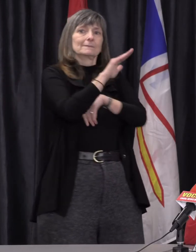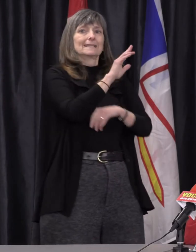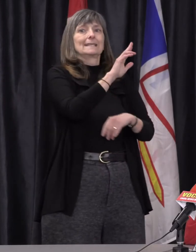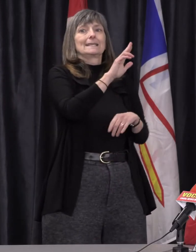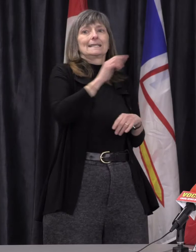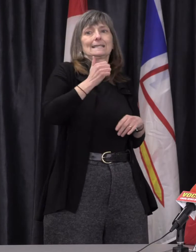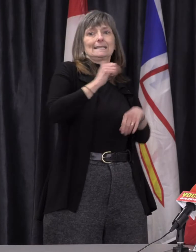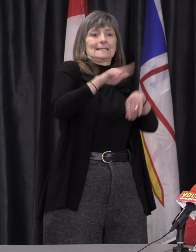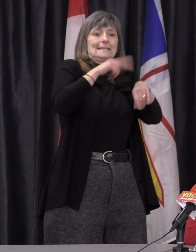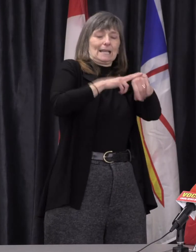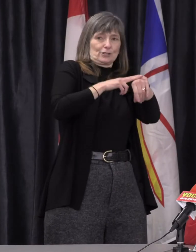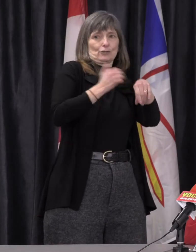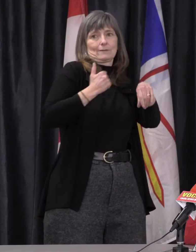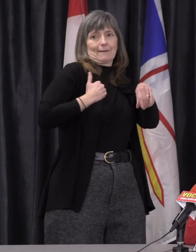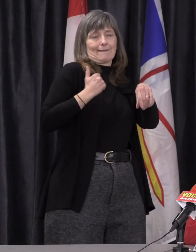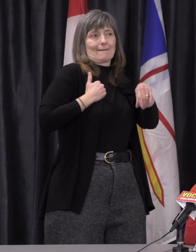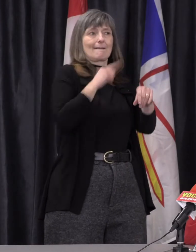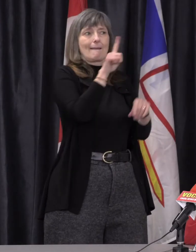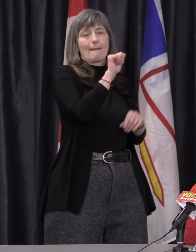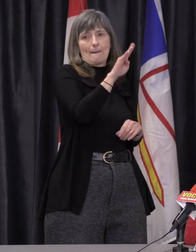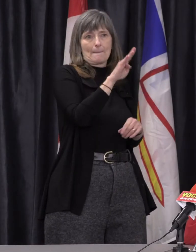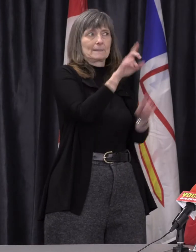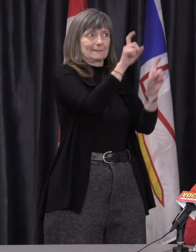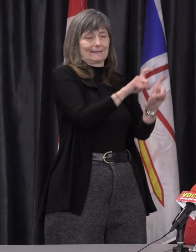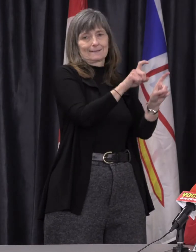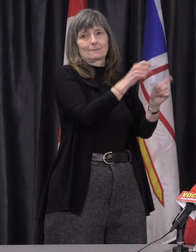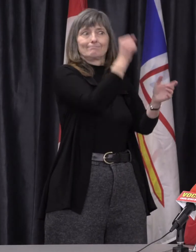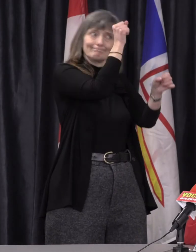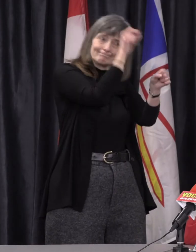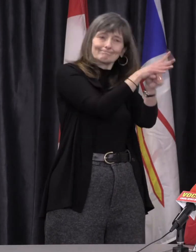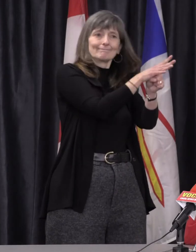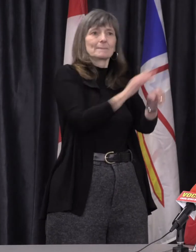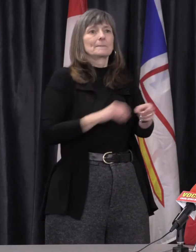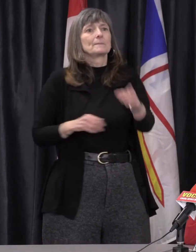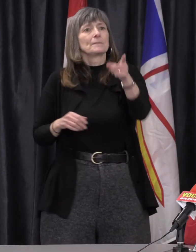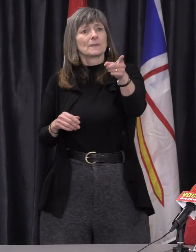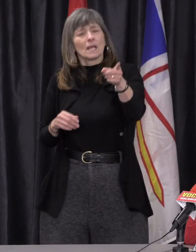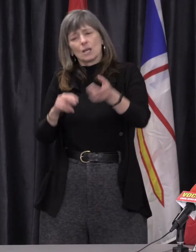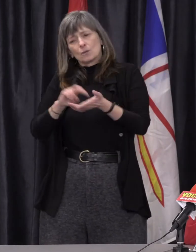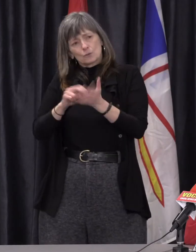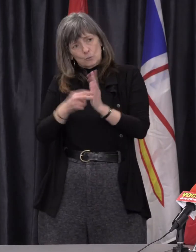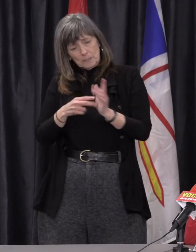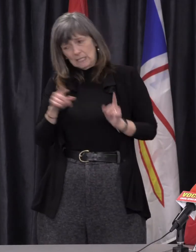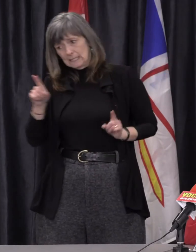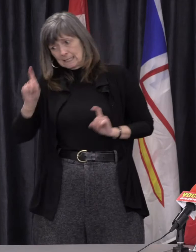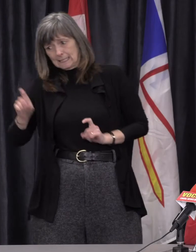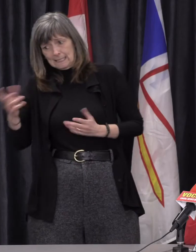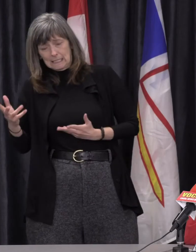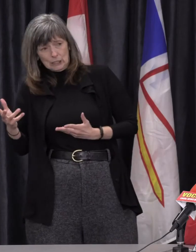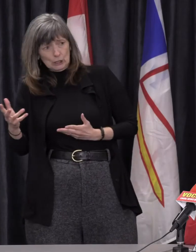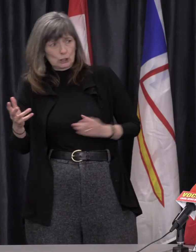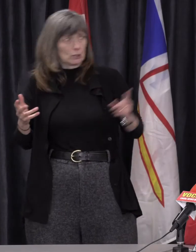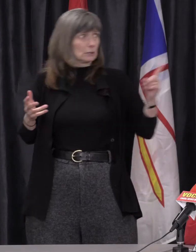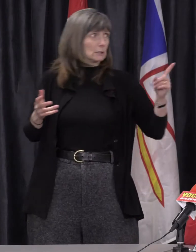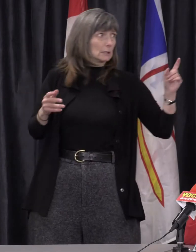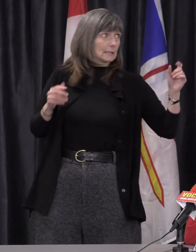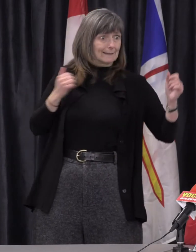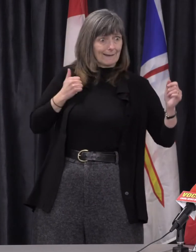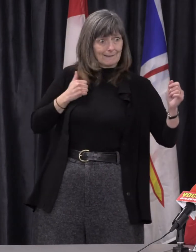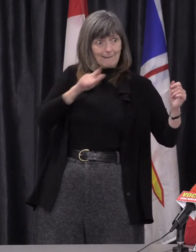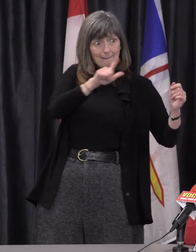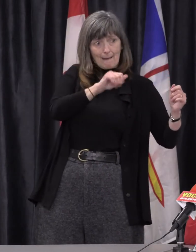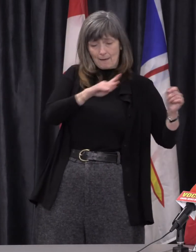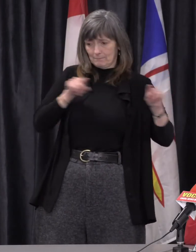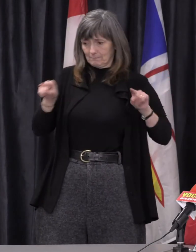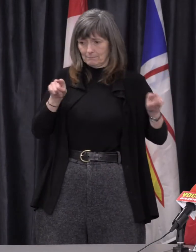often is there a discrepancy? People are wondering, how good is the test here compared to the one at the National Microbiology? How often might you have one that is maybe negative